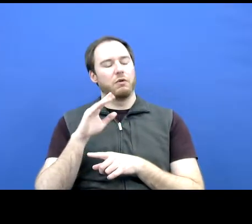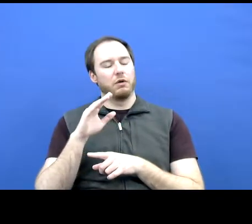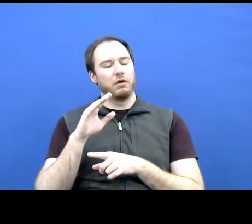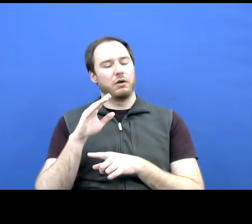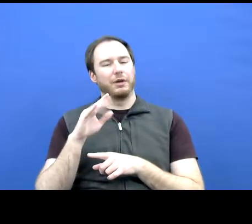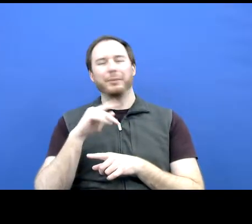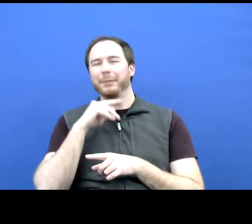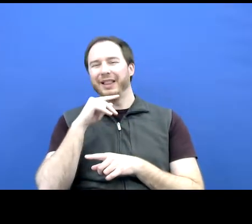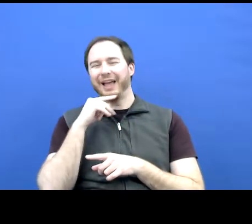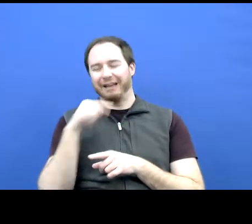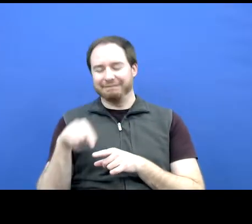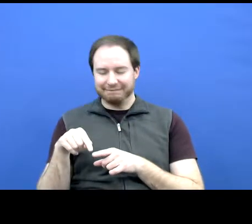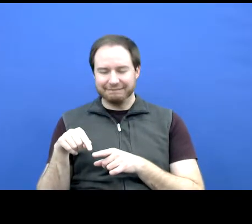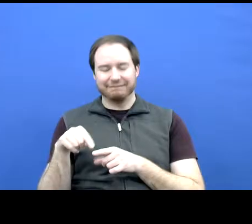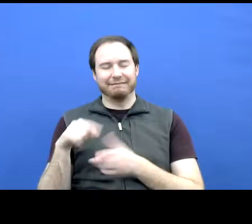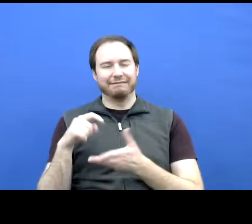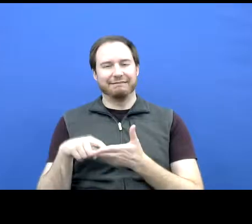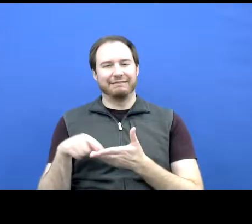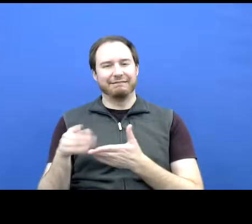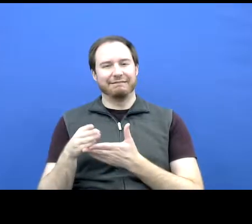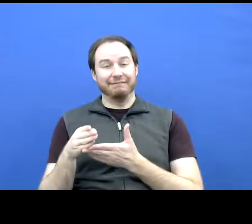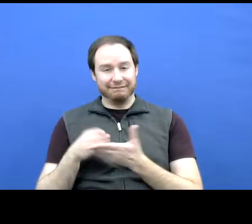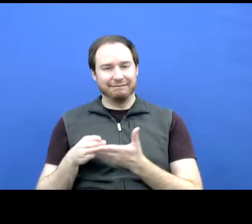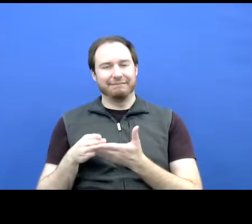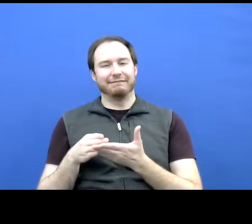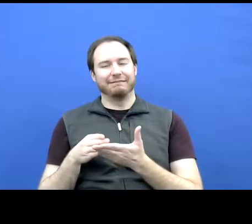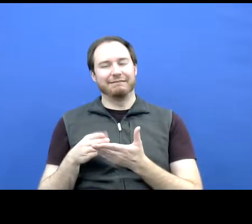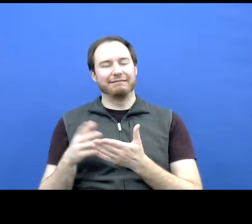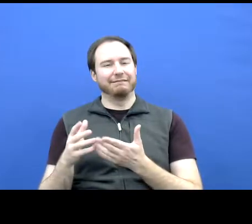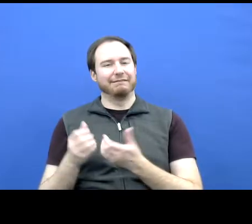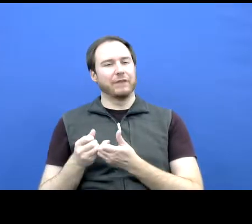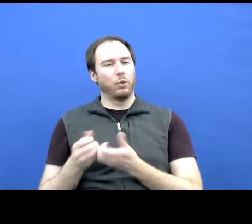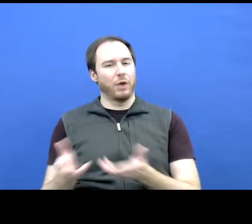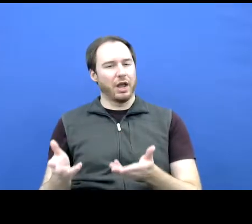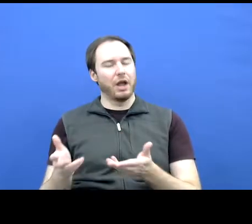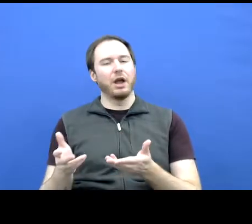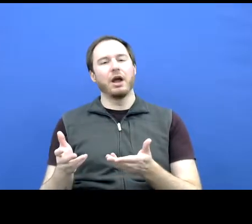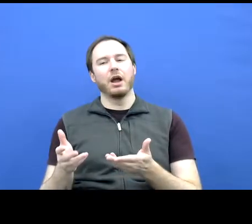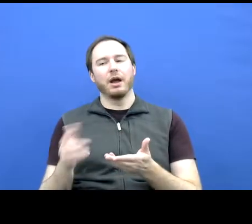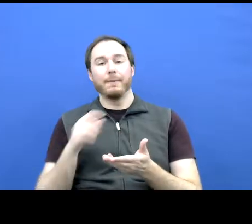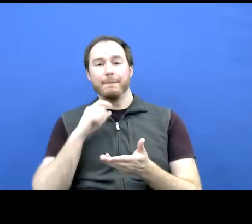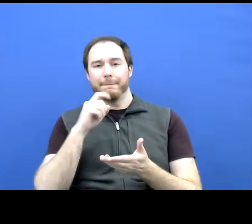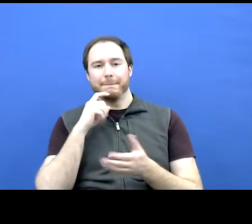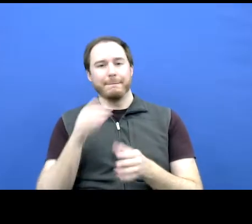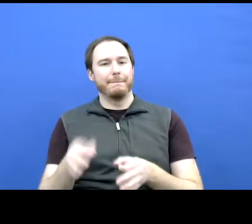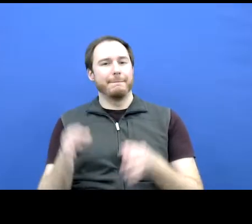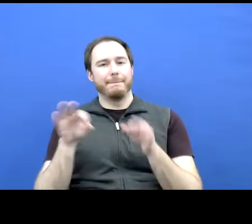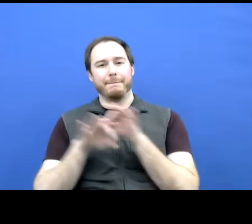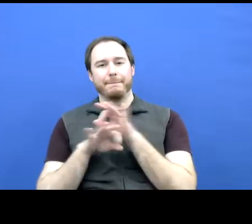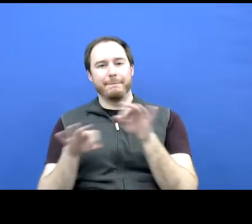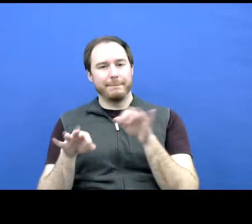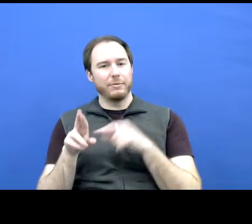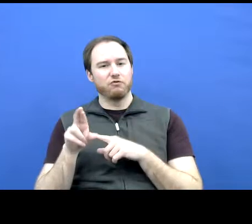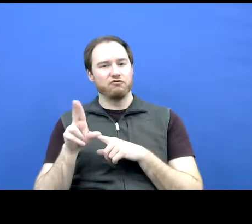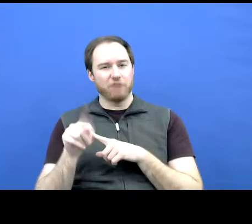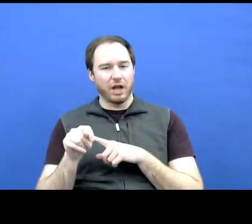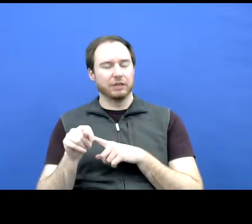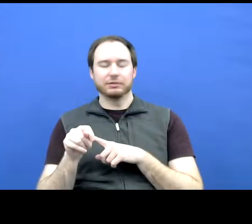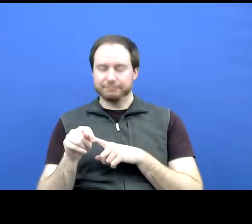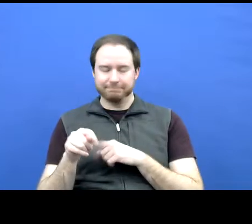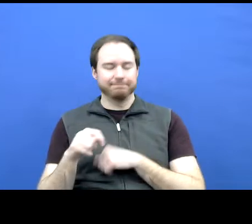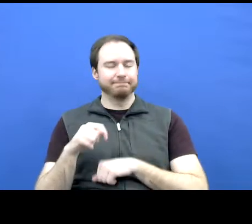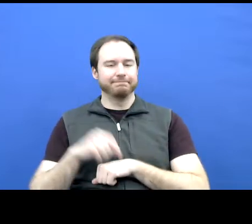The plastic is showing cracks and signs of wear. A lot of the metal components have become rusty,